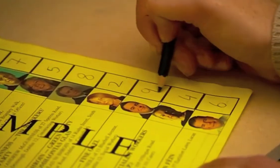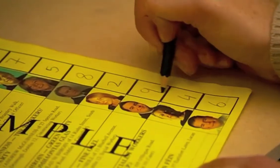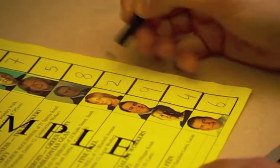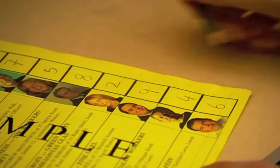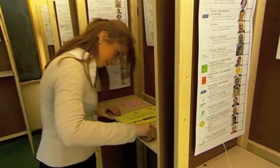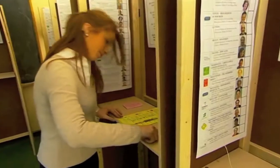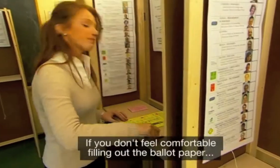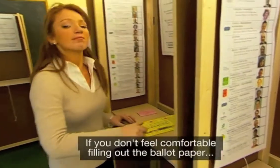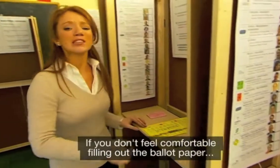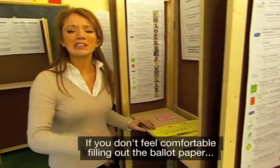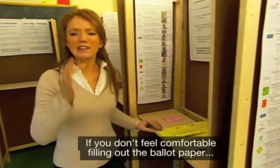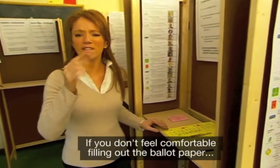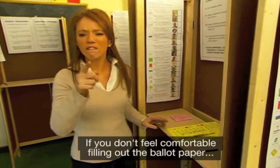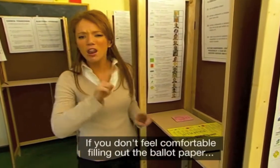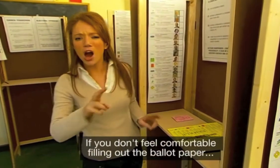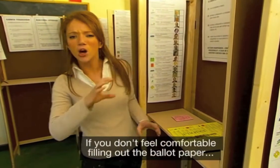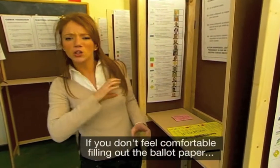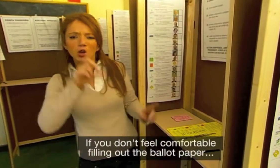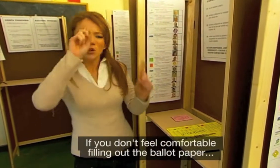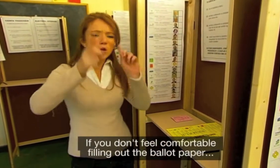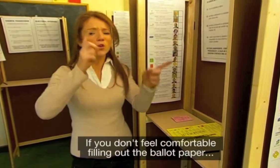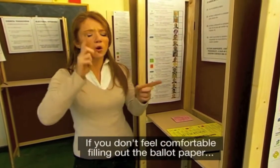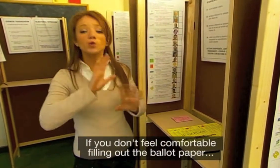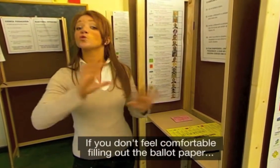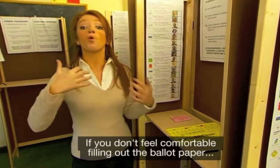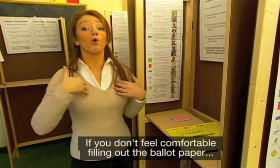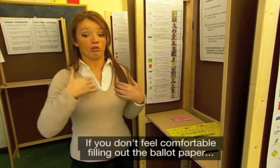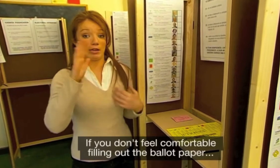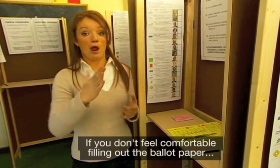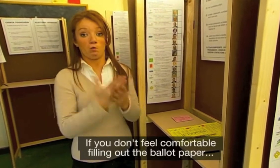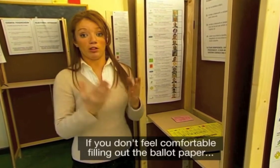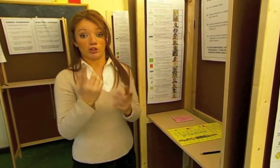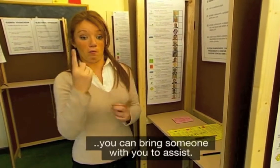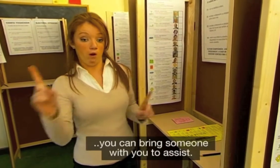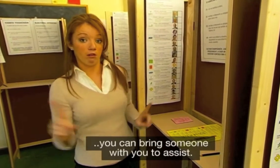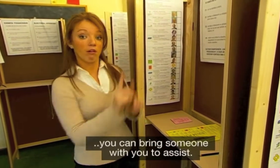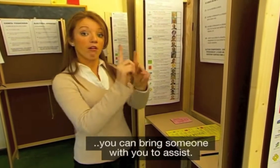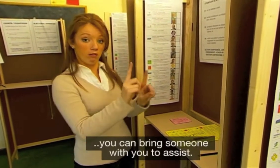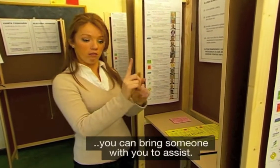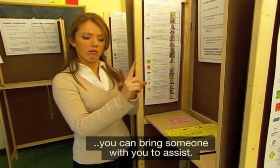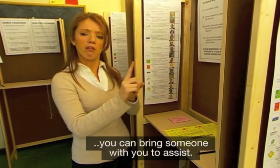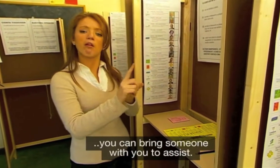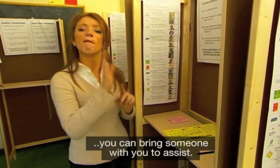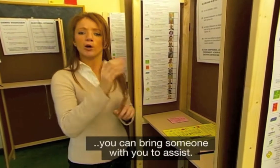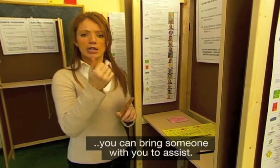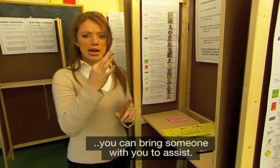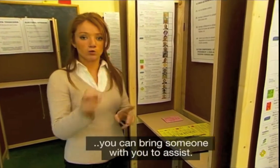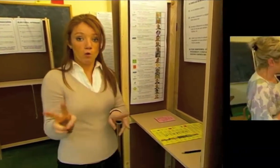If you don't feel comfortable filling out the ballot paper, you can bring someone with you to assist. They must be over 16